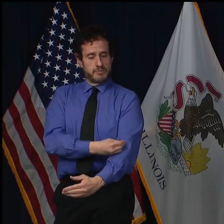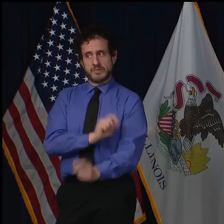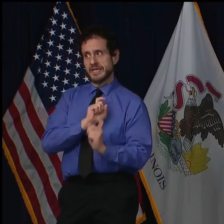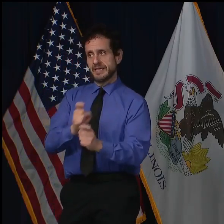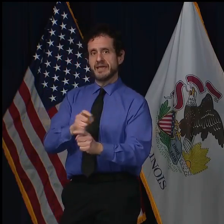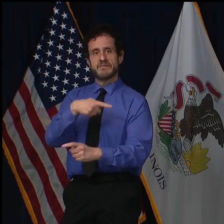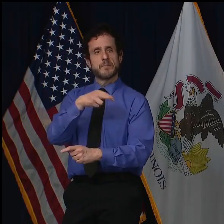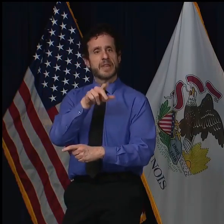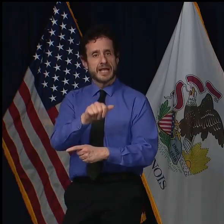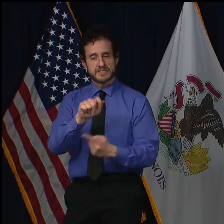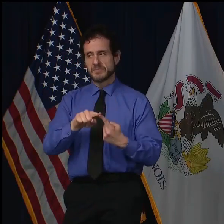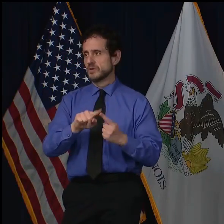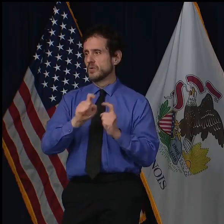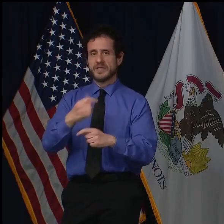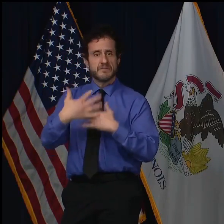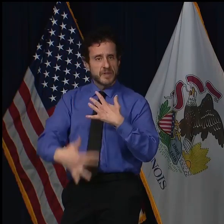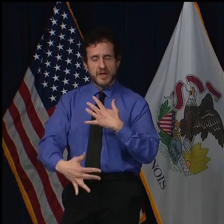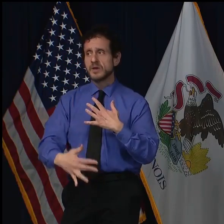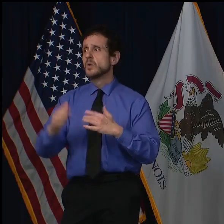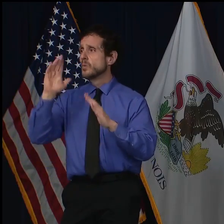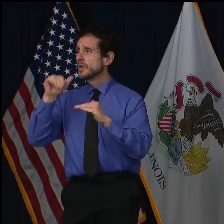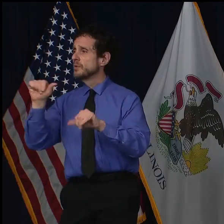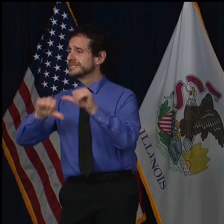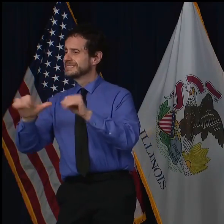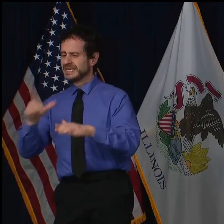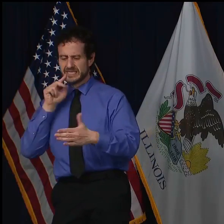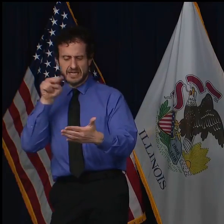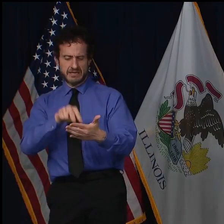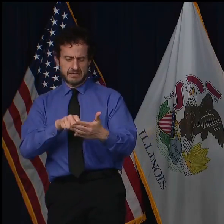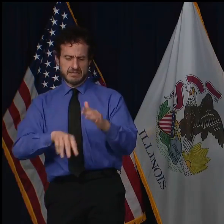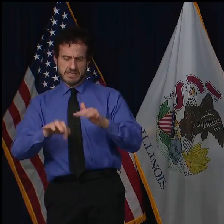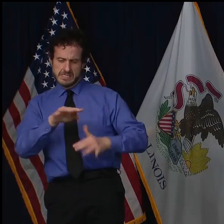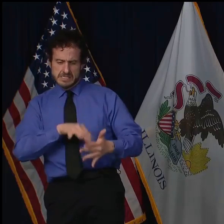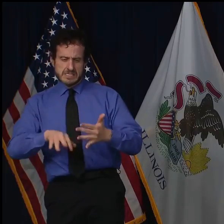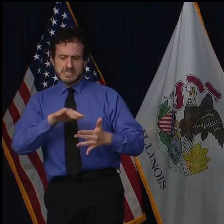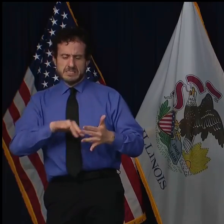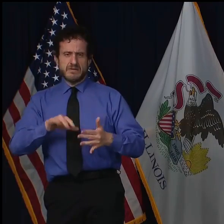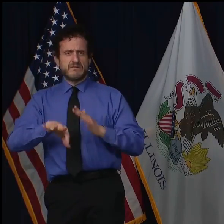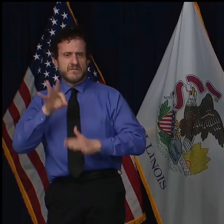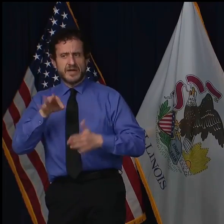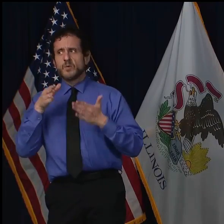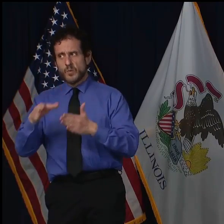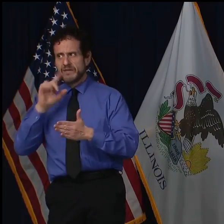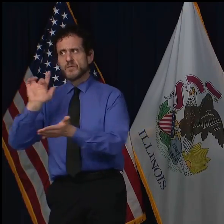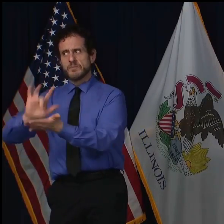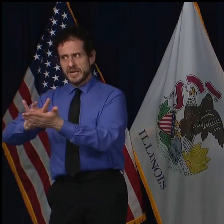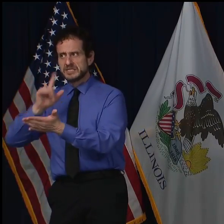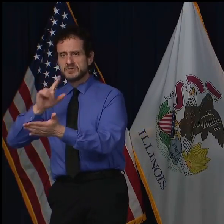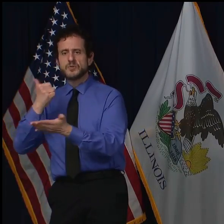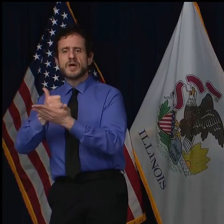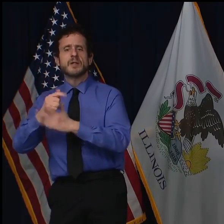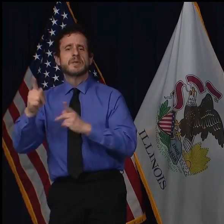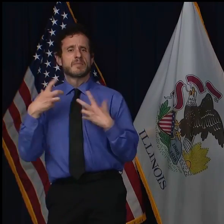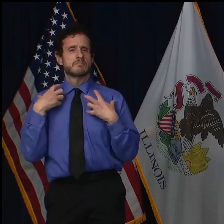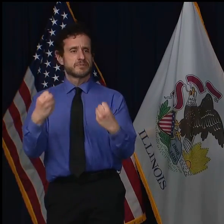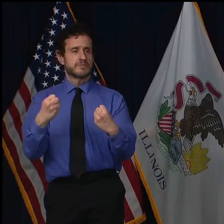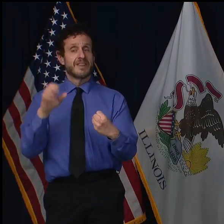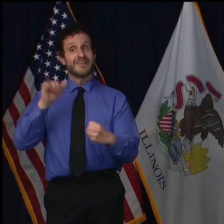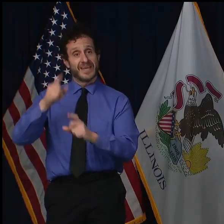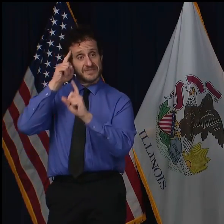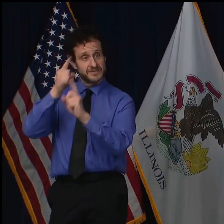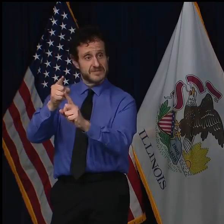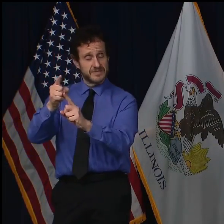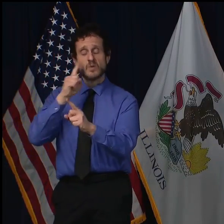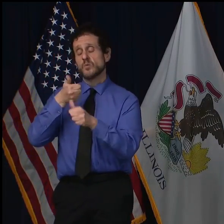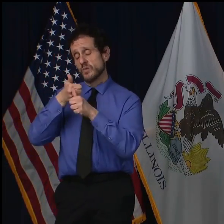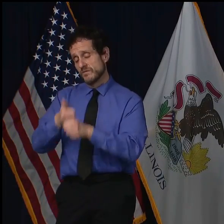cure there. We're hoping that scientists can come up with a medical, a pharmacological cure. So that's where we're trying to go. We